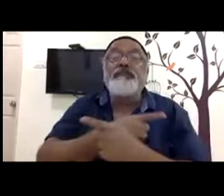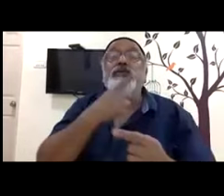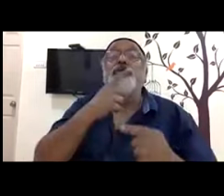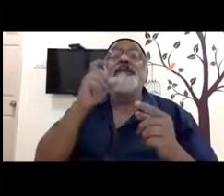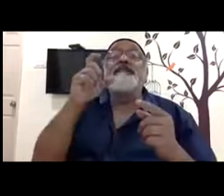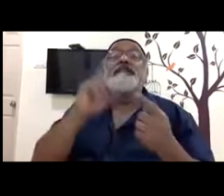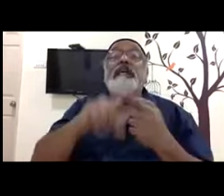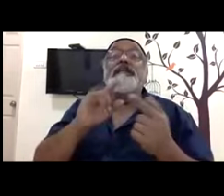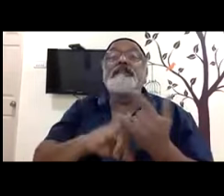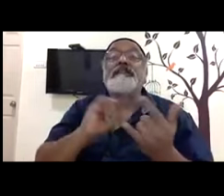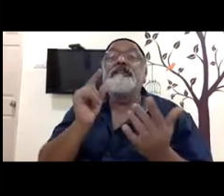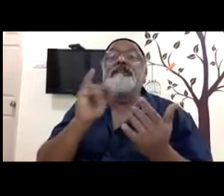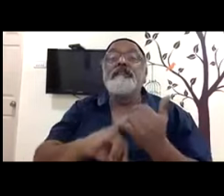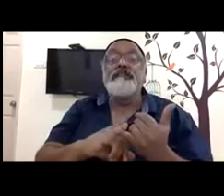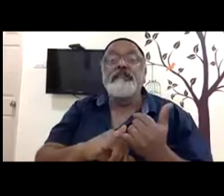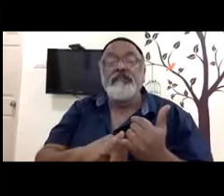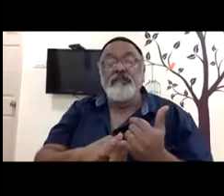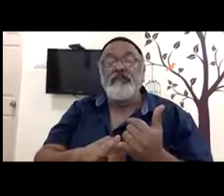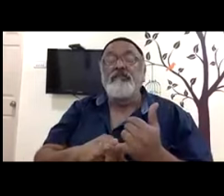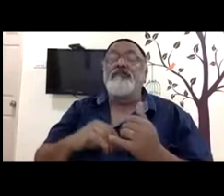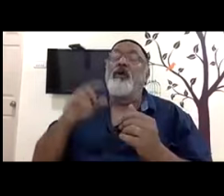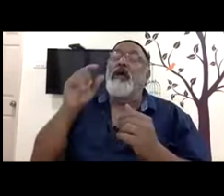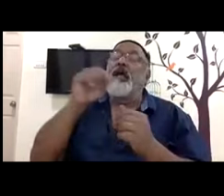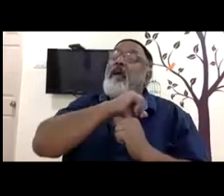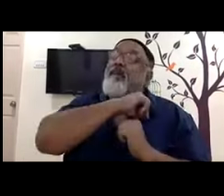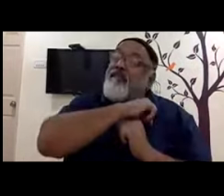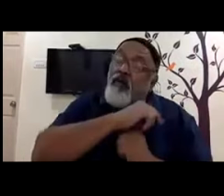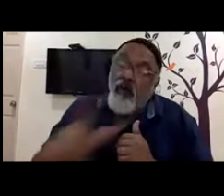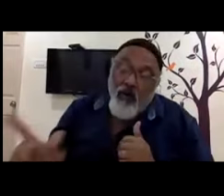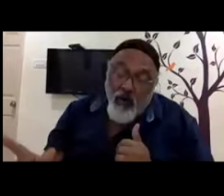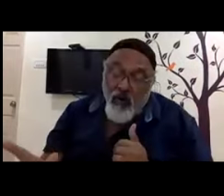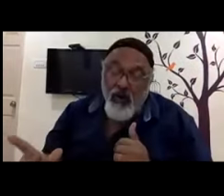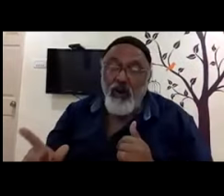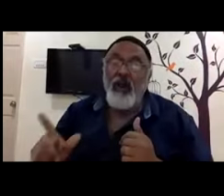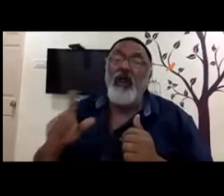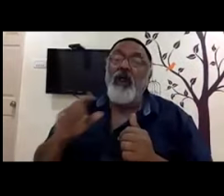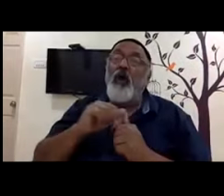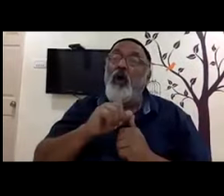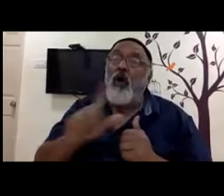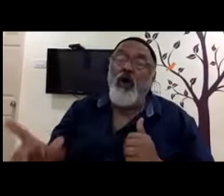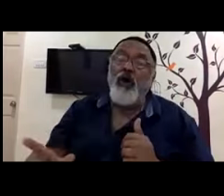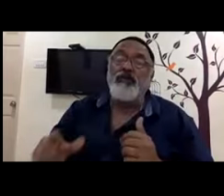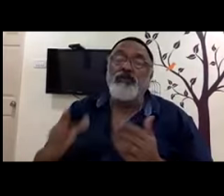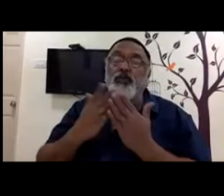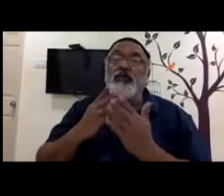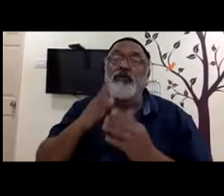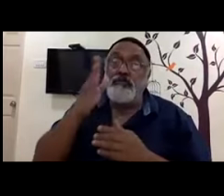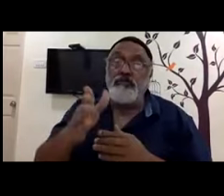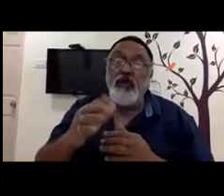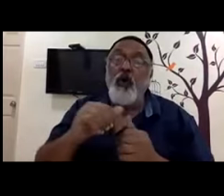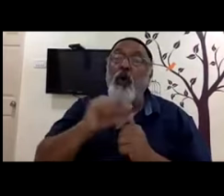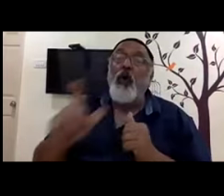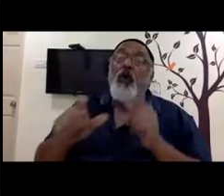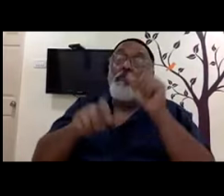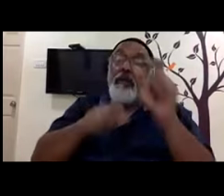I would go to each school and collect data from each school in Delhi. That would be a census where all of the